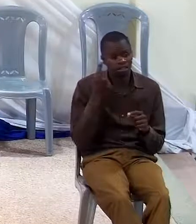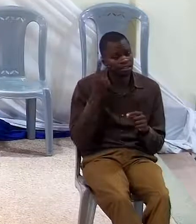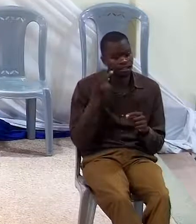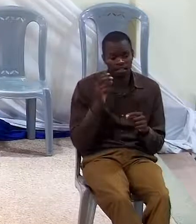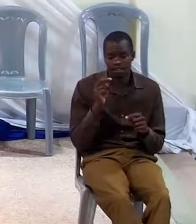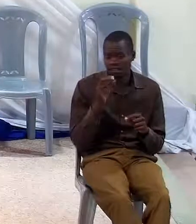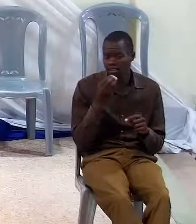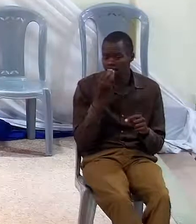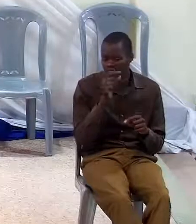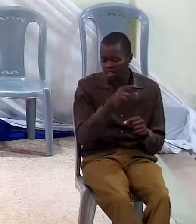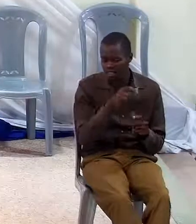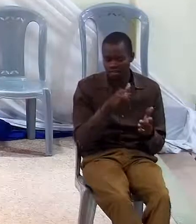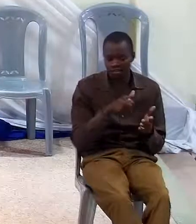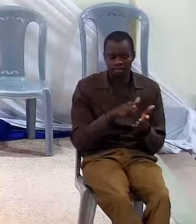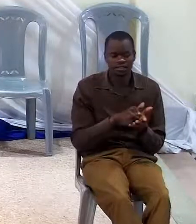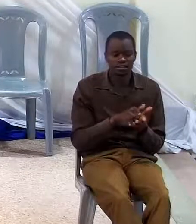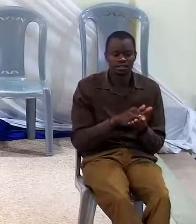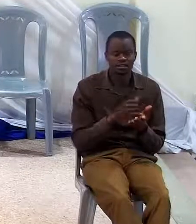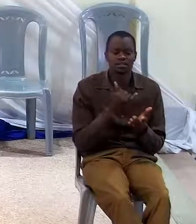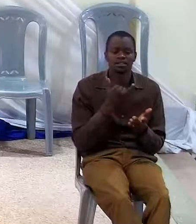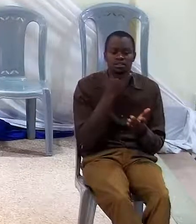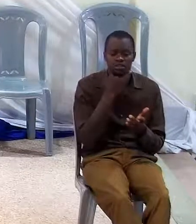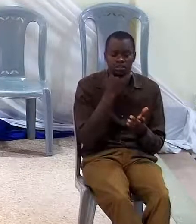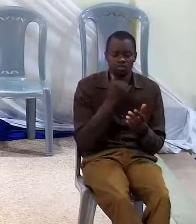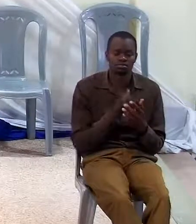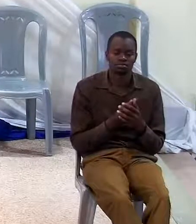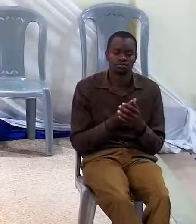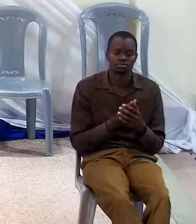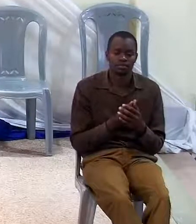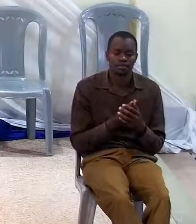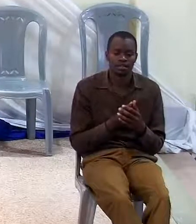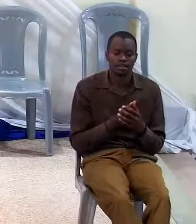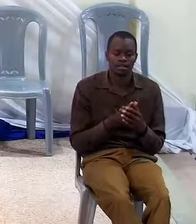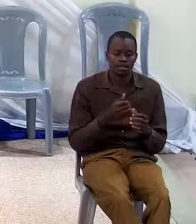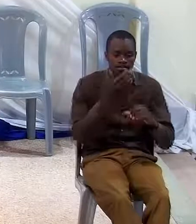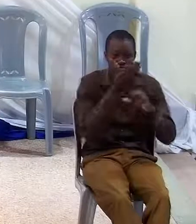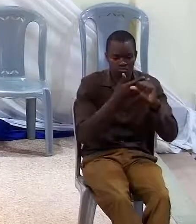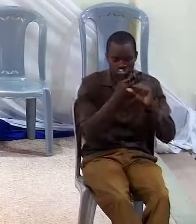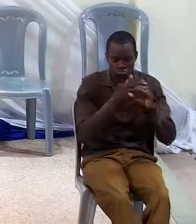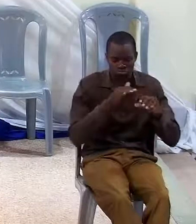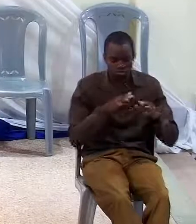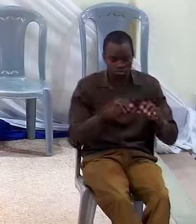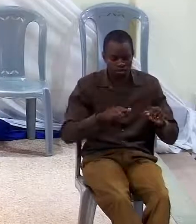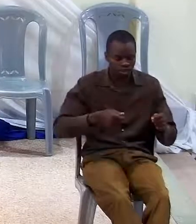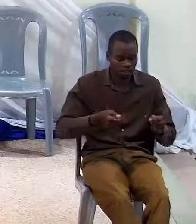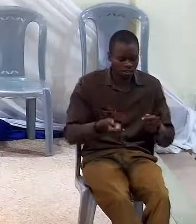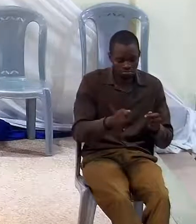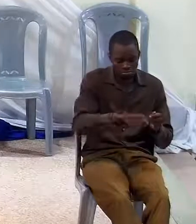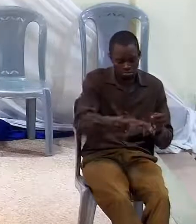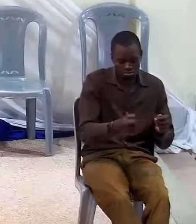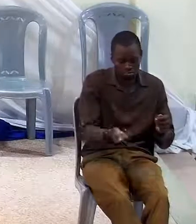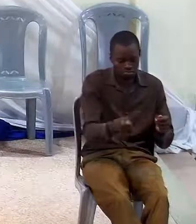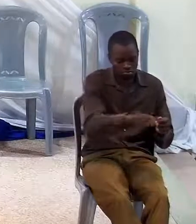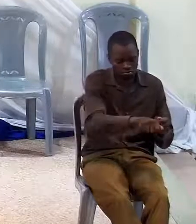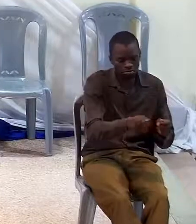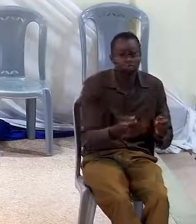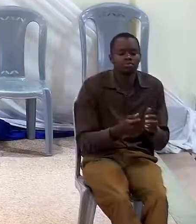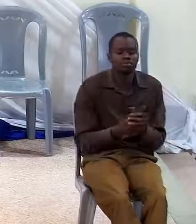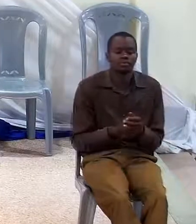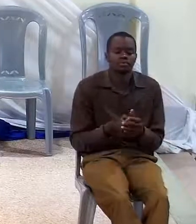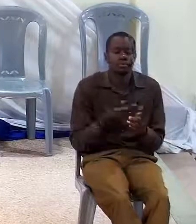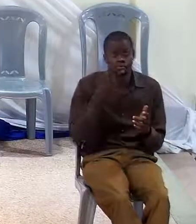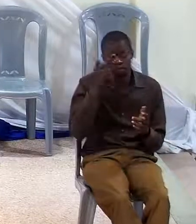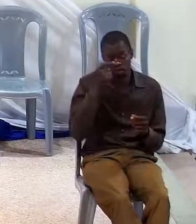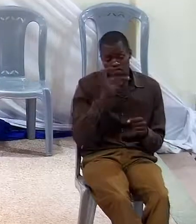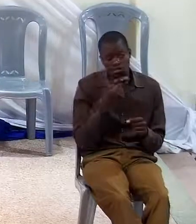nyama choma, isn't it? But you will end up eating because so and so is eating it, so and so